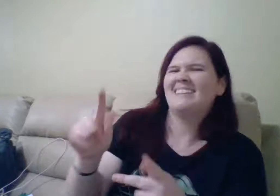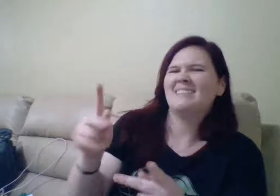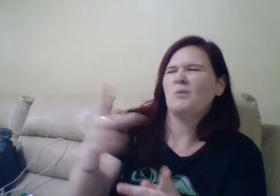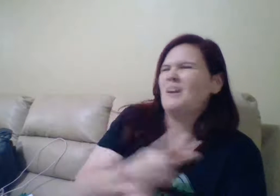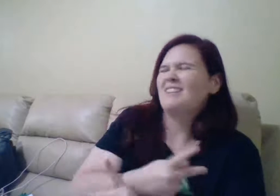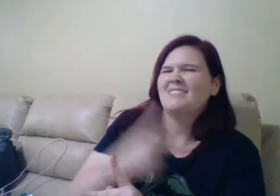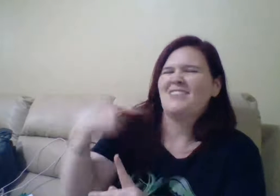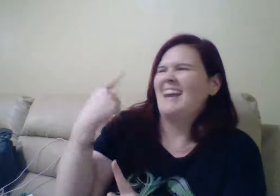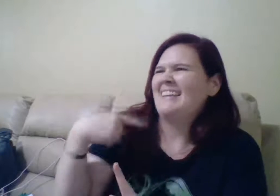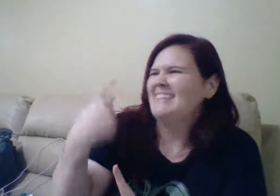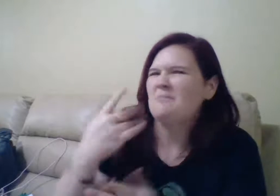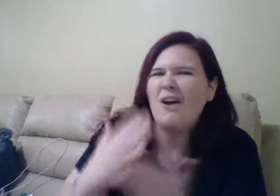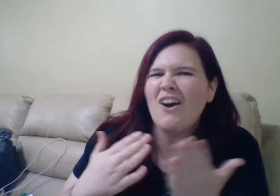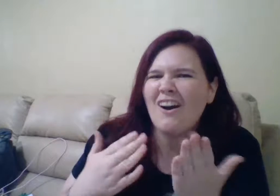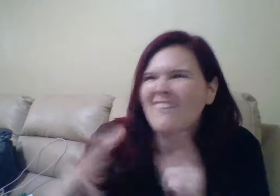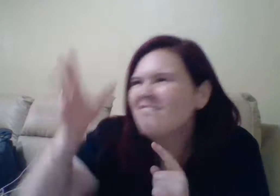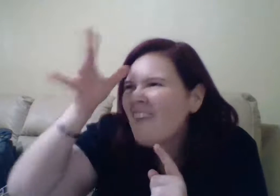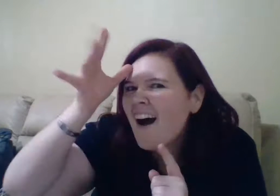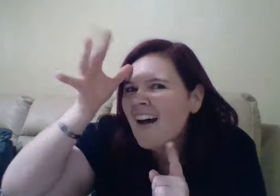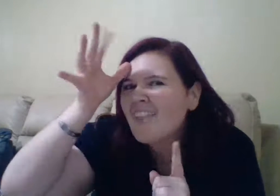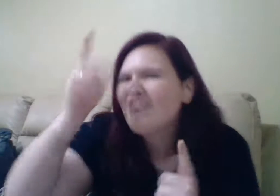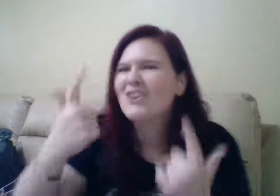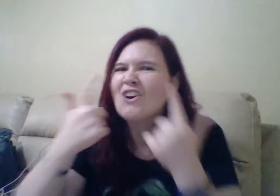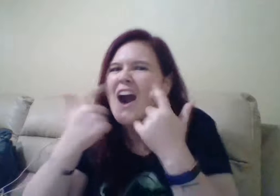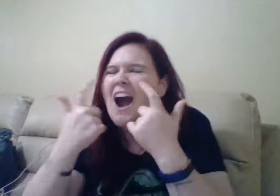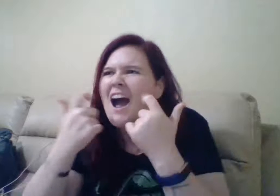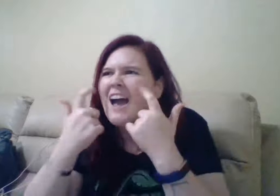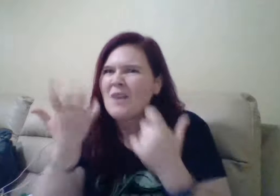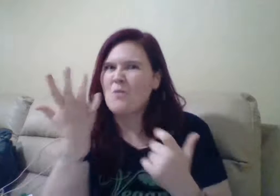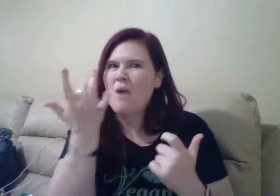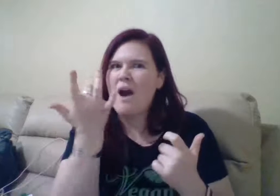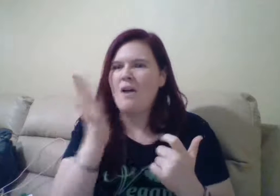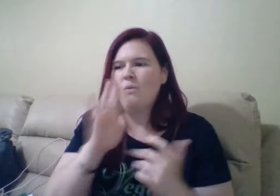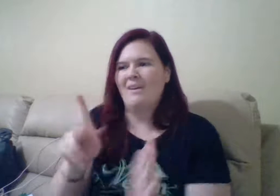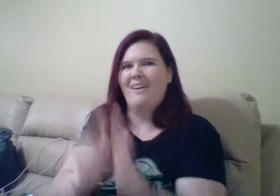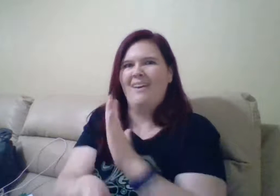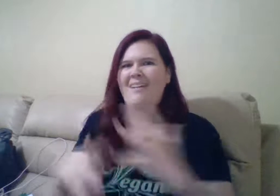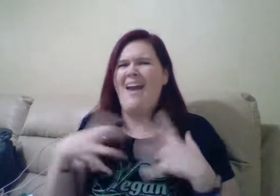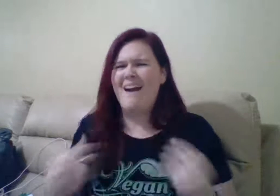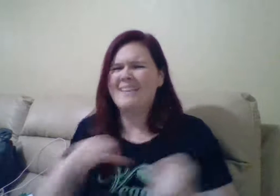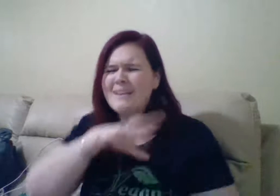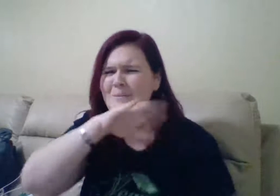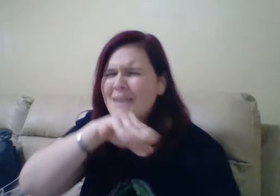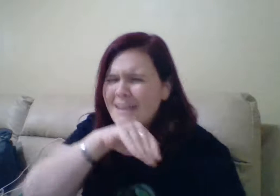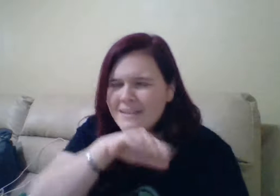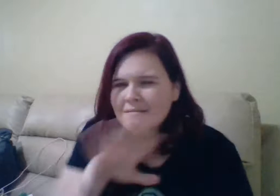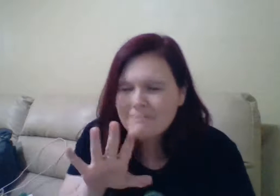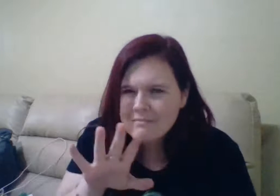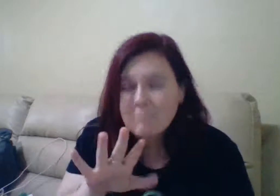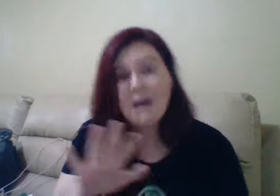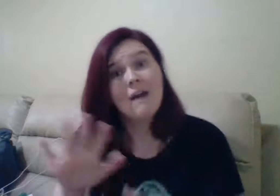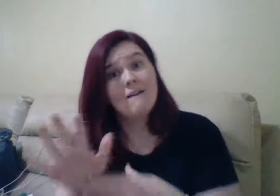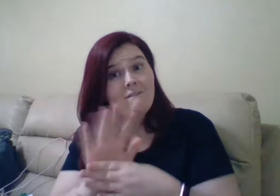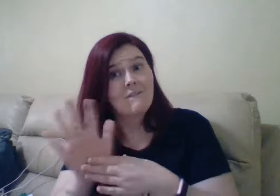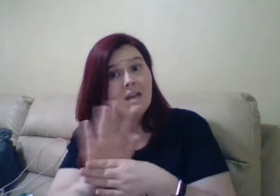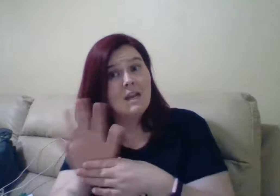farmer crying because he says they're going to be shooting healthy pigs. Yeah, as we've just found out in the video, he sent 700 pigs